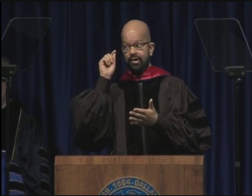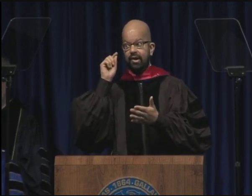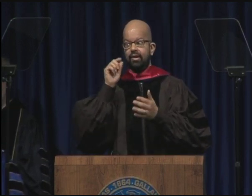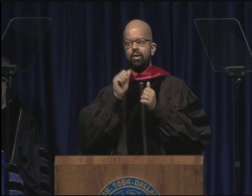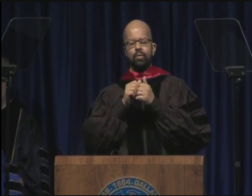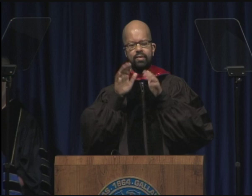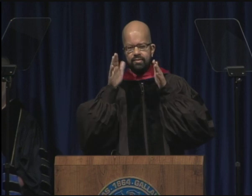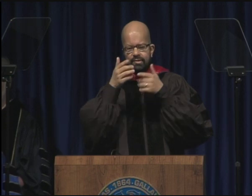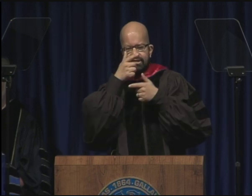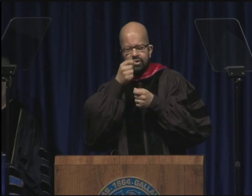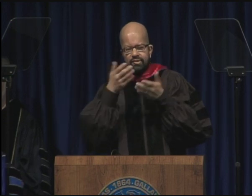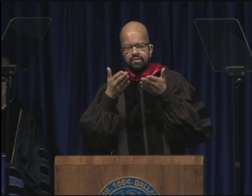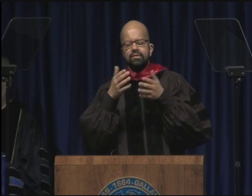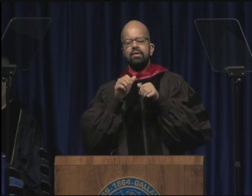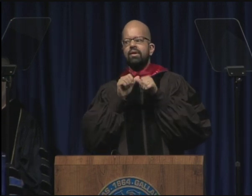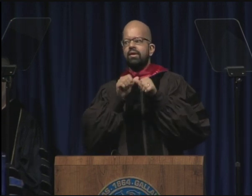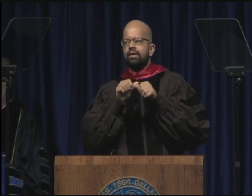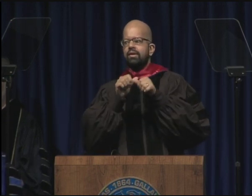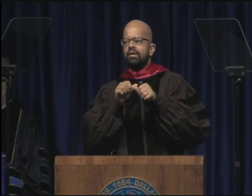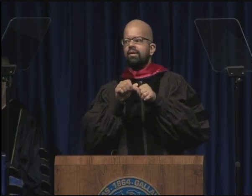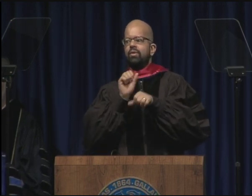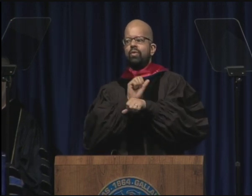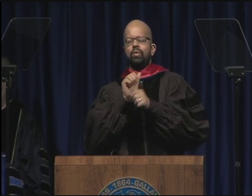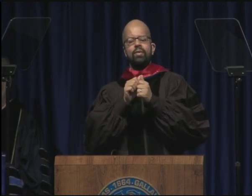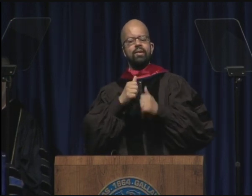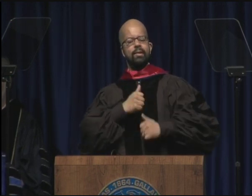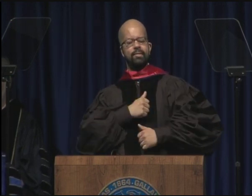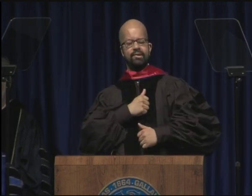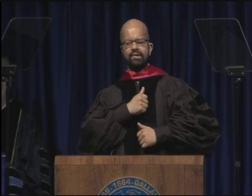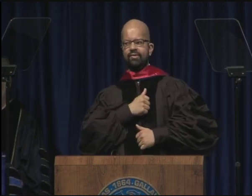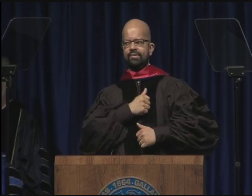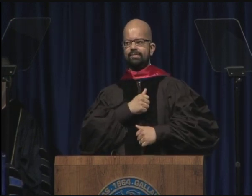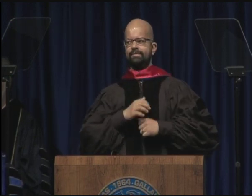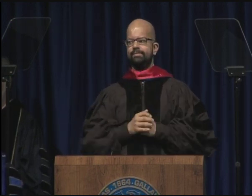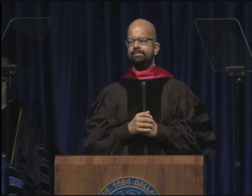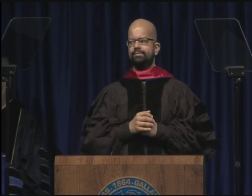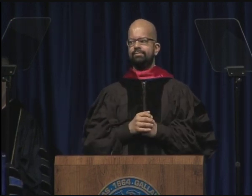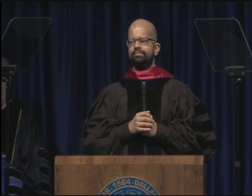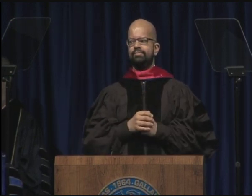She came to Gallaudet with an interest in continuing her work with military troops.